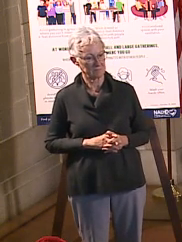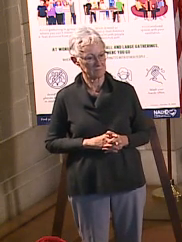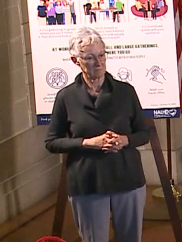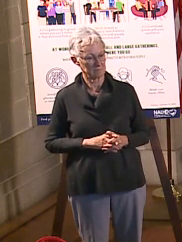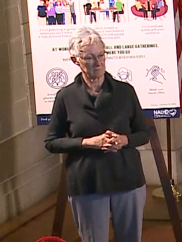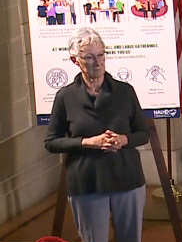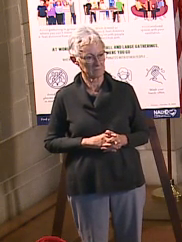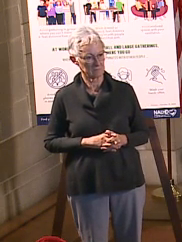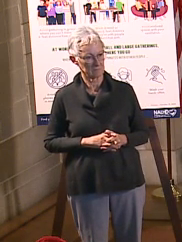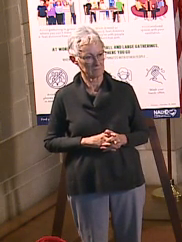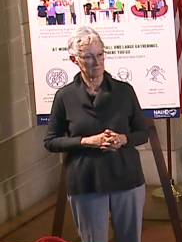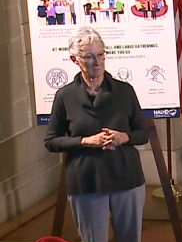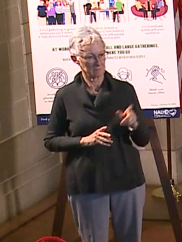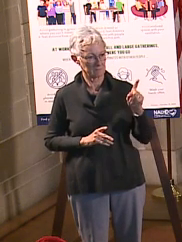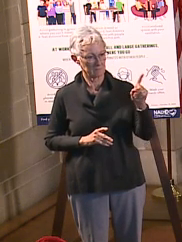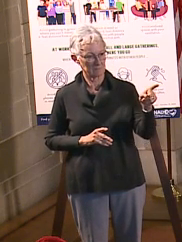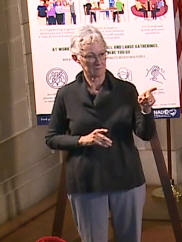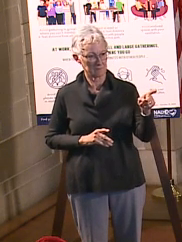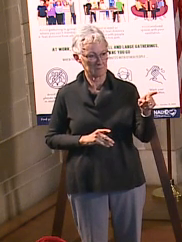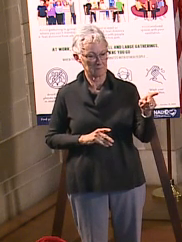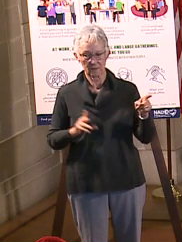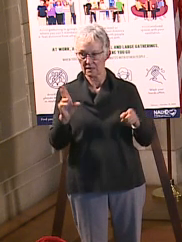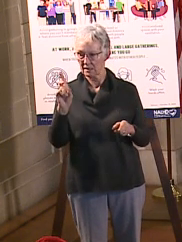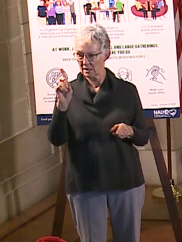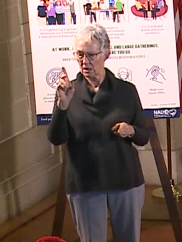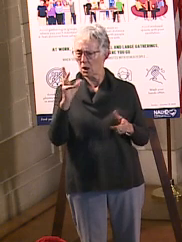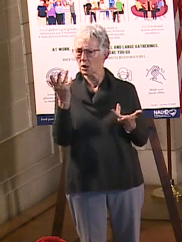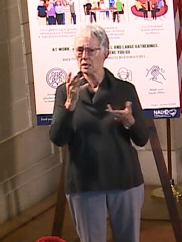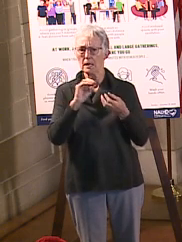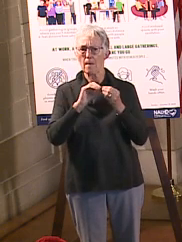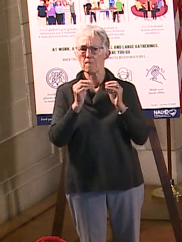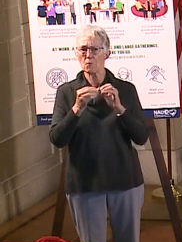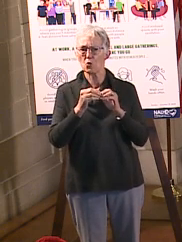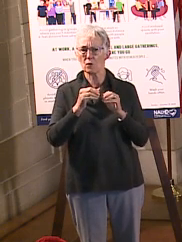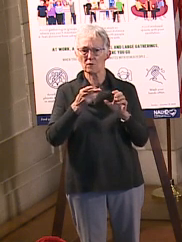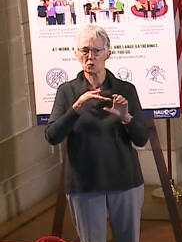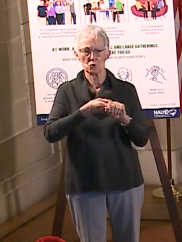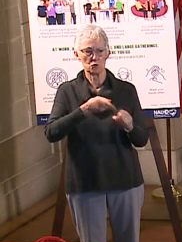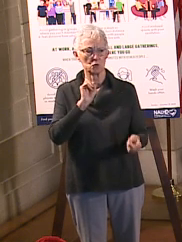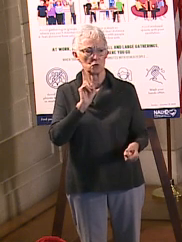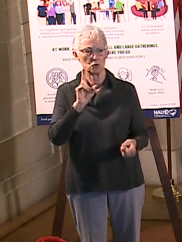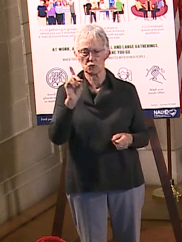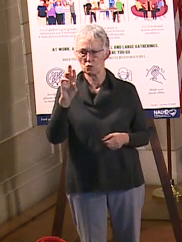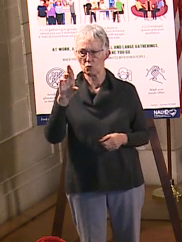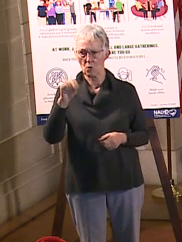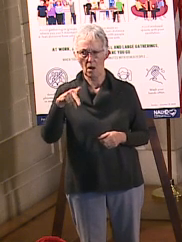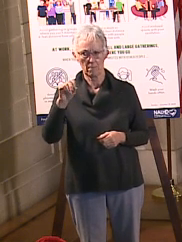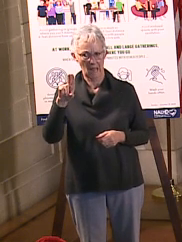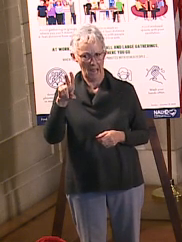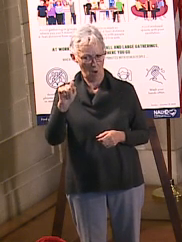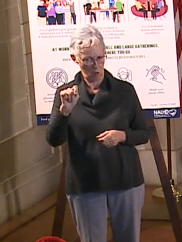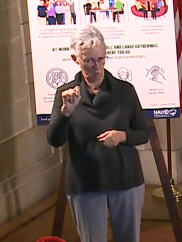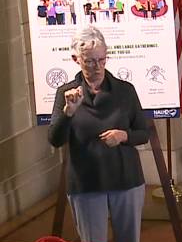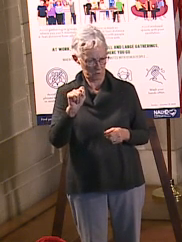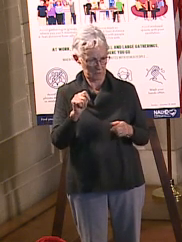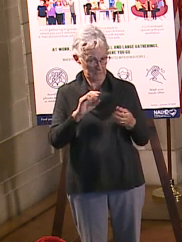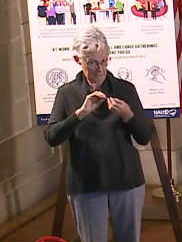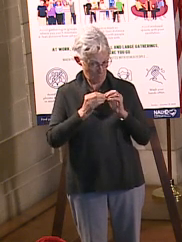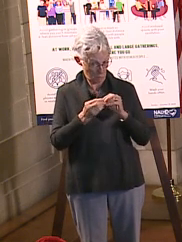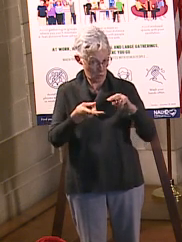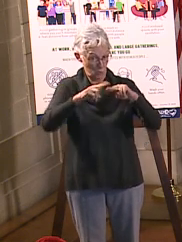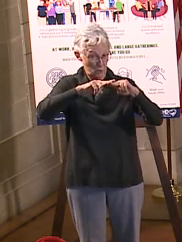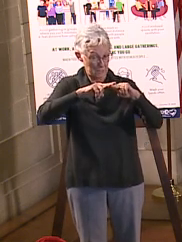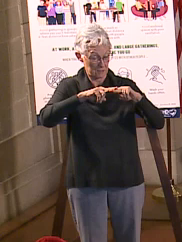were dropouts up this fall? Did more students drop out? Did you see that during this fall? So the question is, did we see